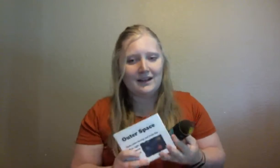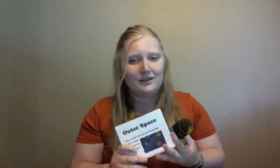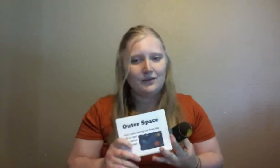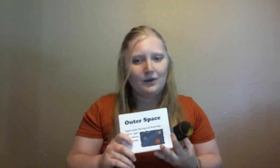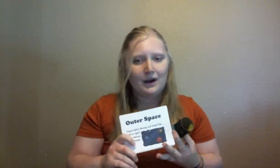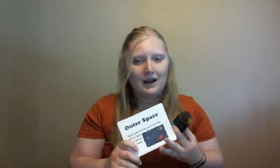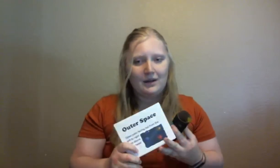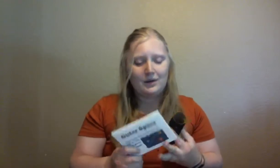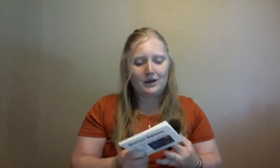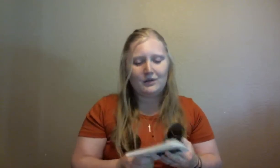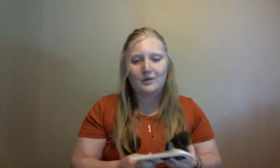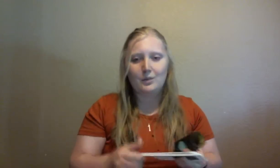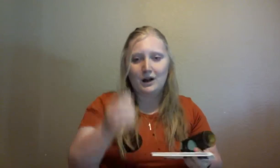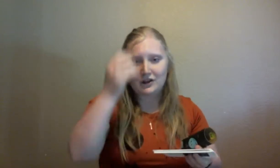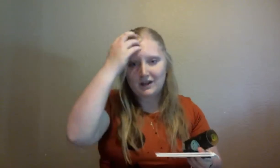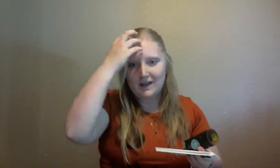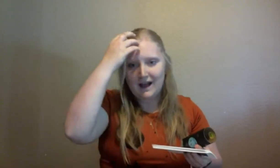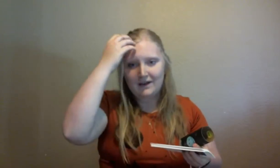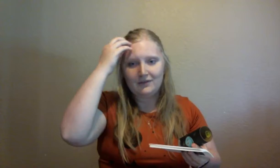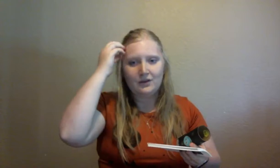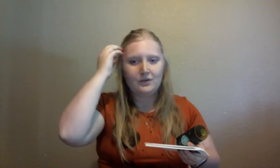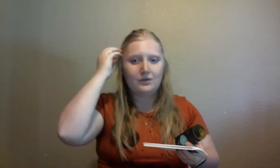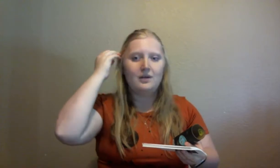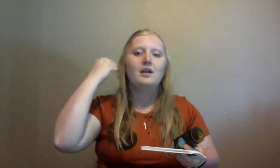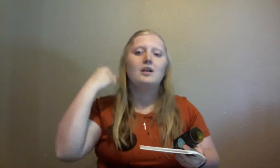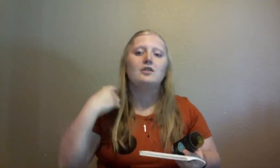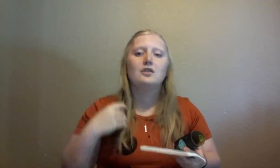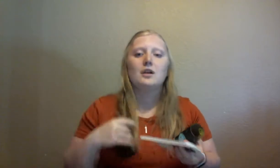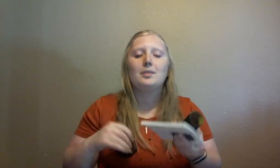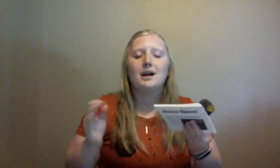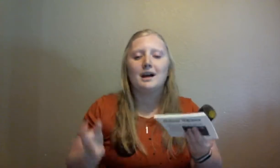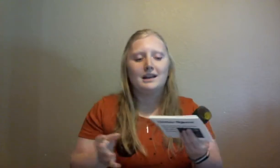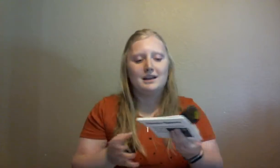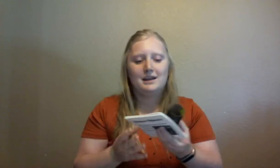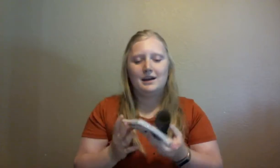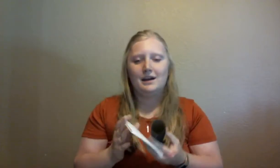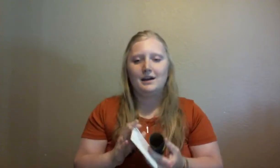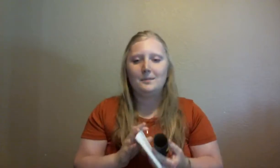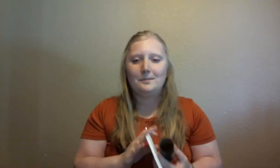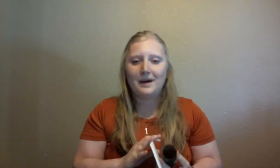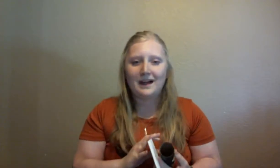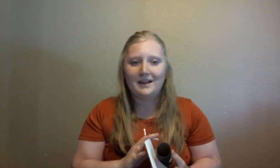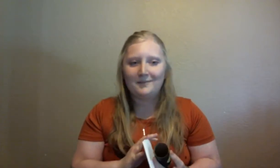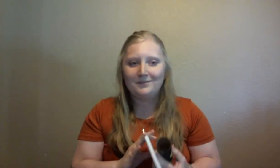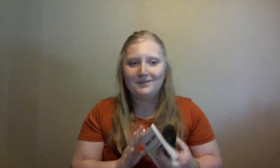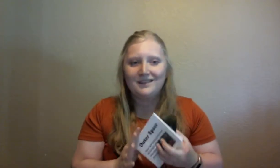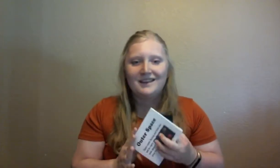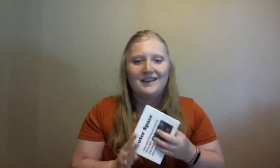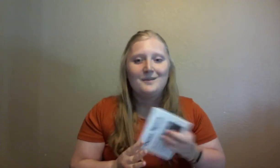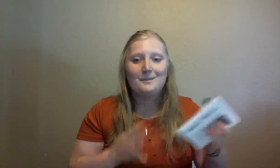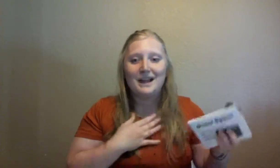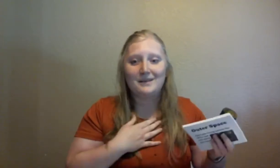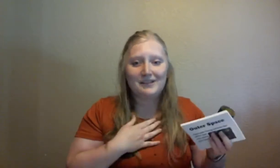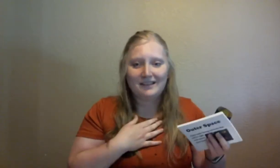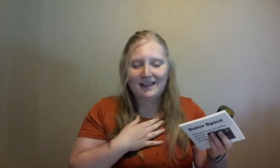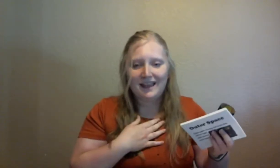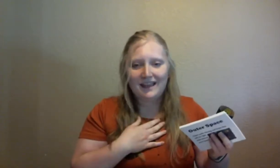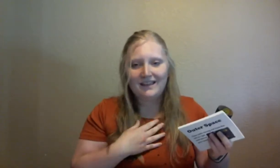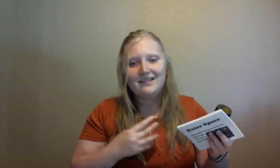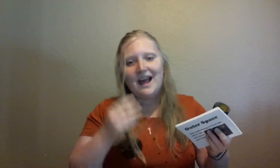second for anyone who's watching live to jump on here. But my name is Liz.